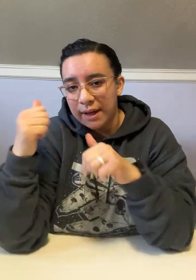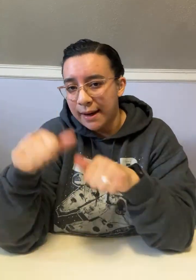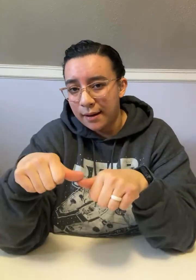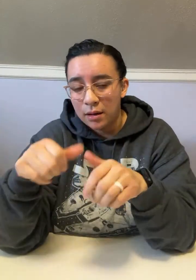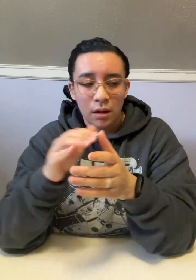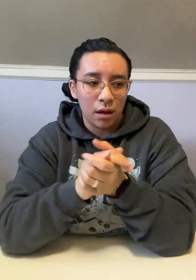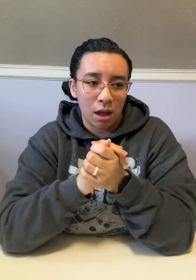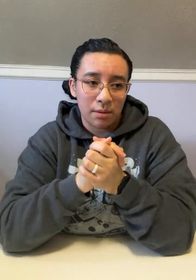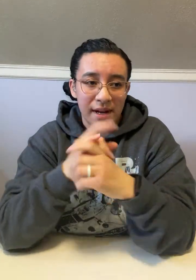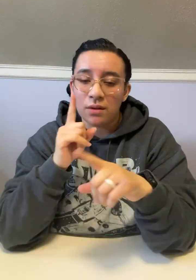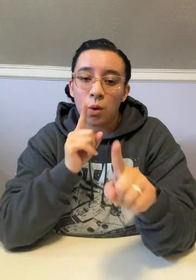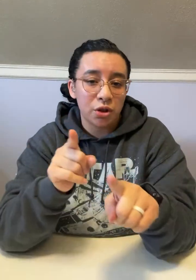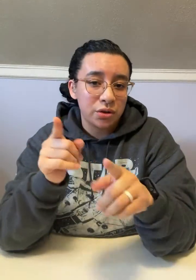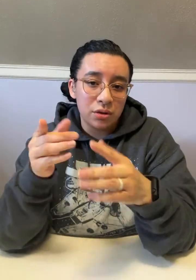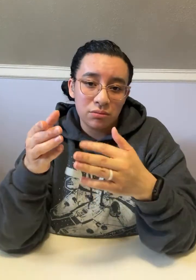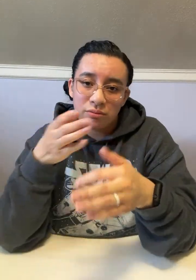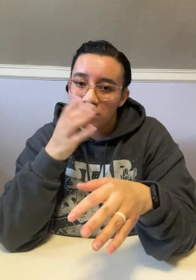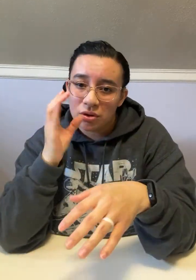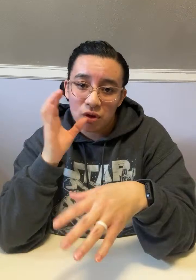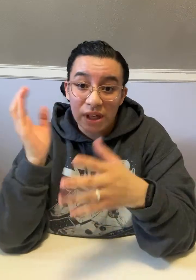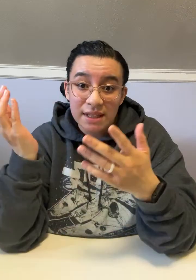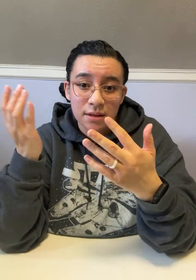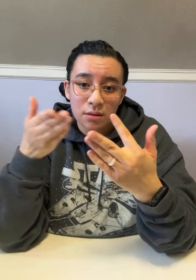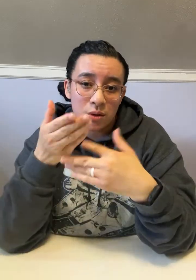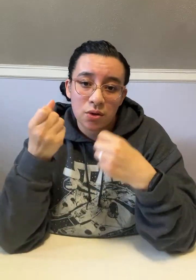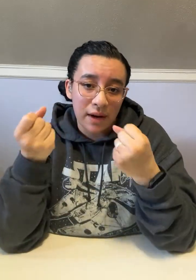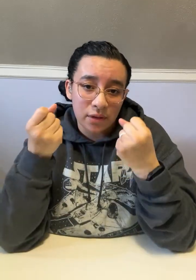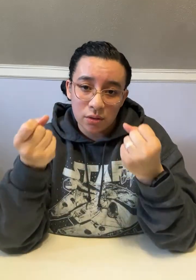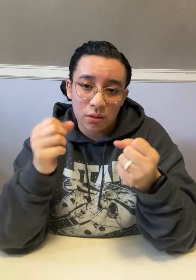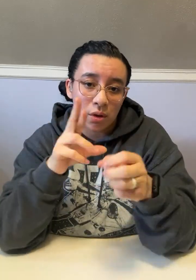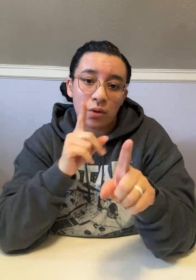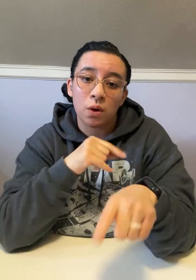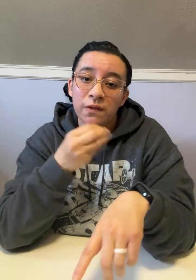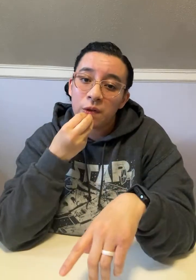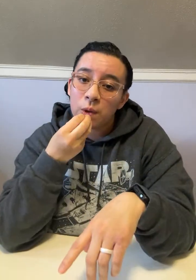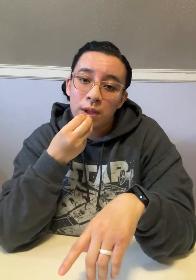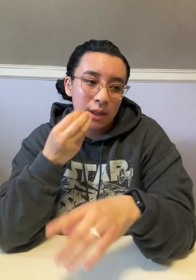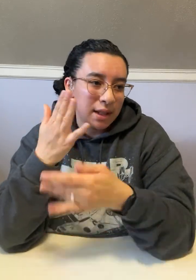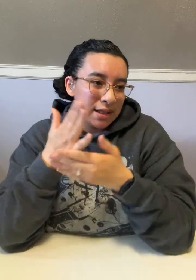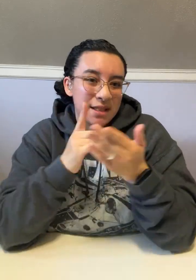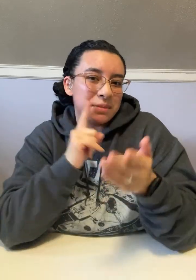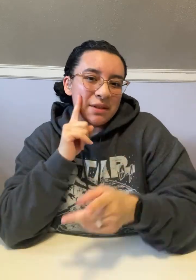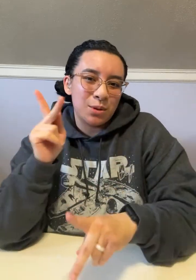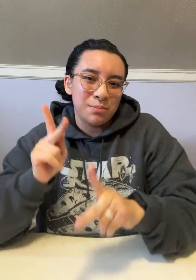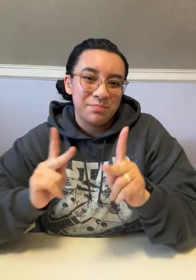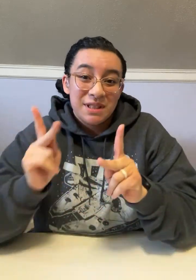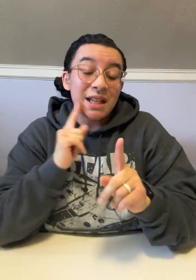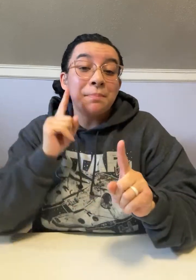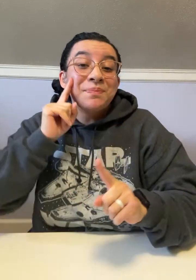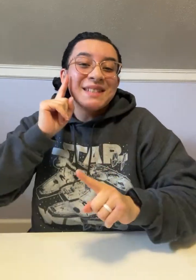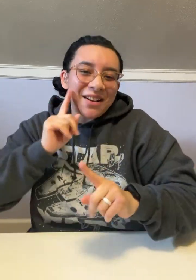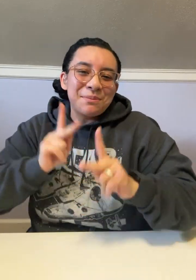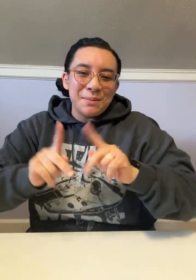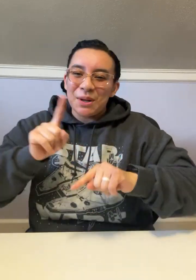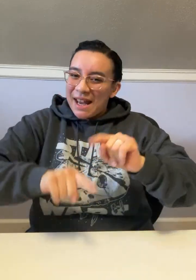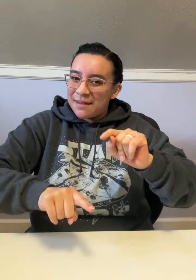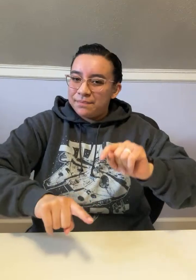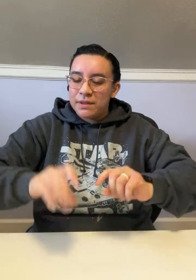can. I can order drinks through the drive-through or order food. Some deaf people can't.